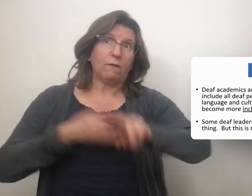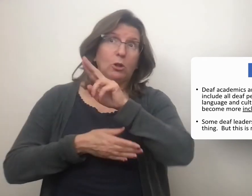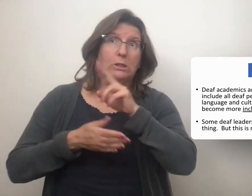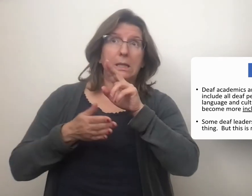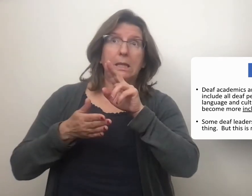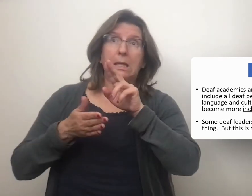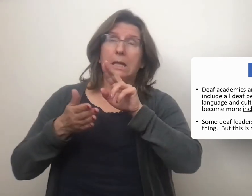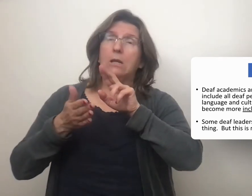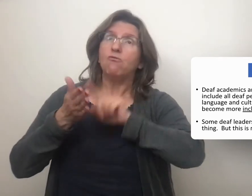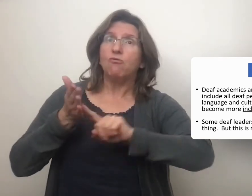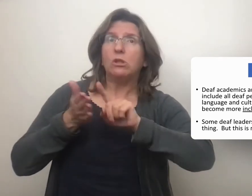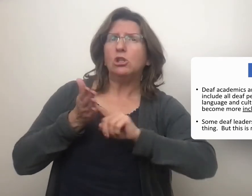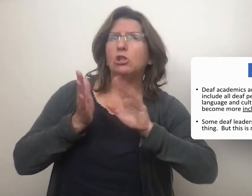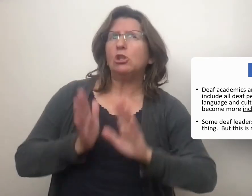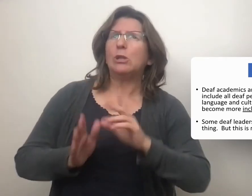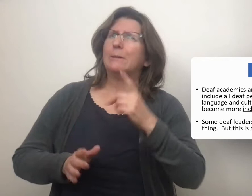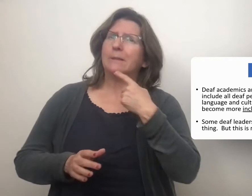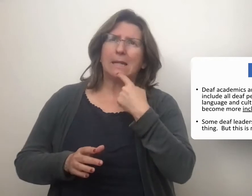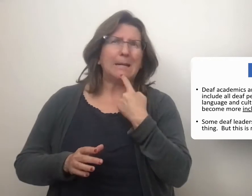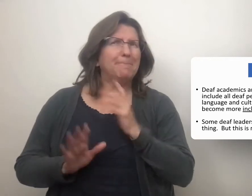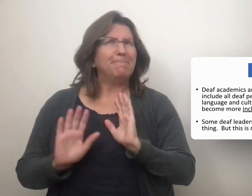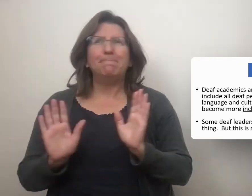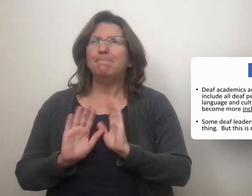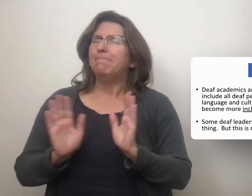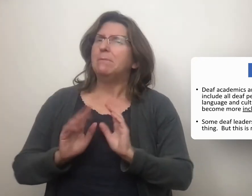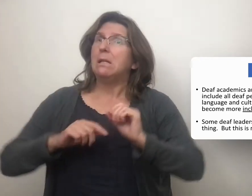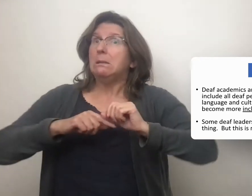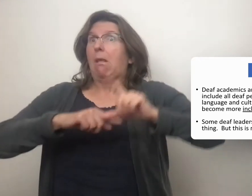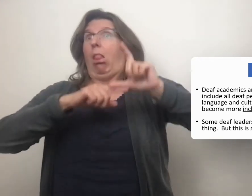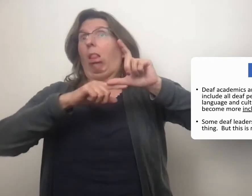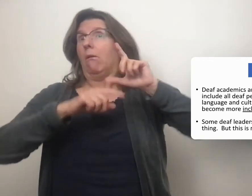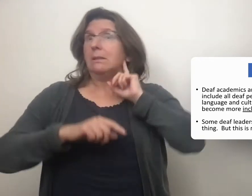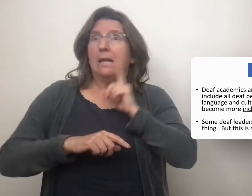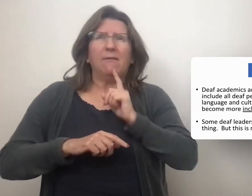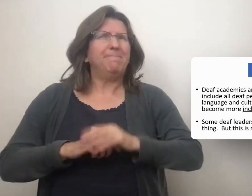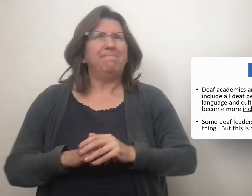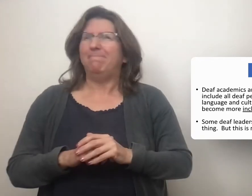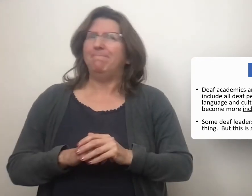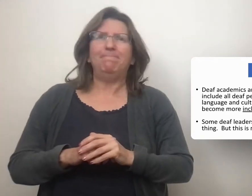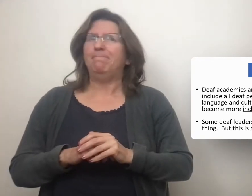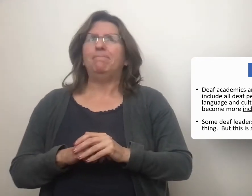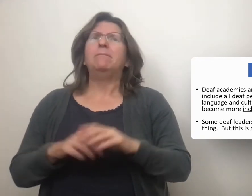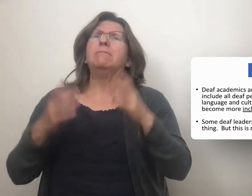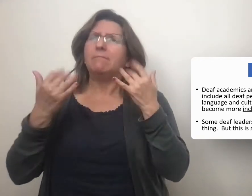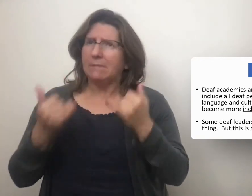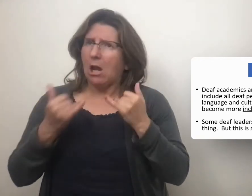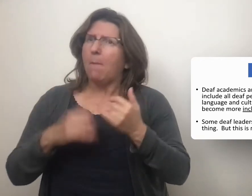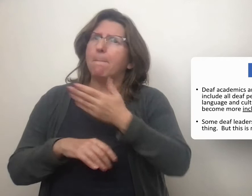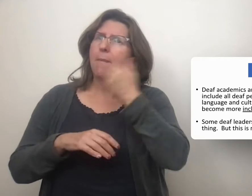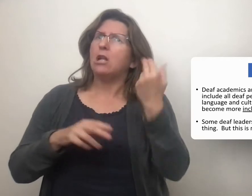Deaf scholars are now beginning to eschew the big little d deaf labels in an attempt to be